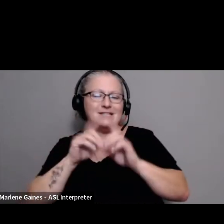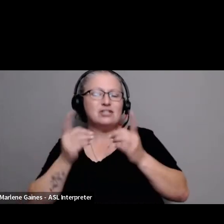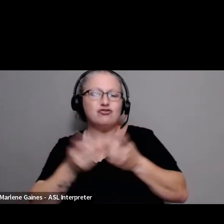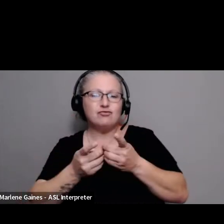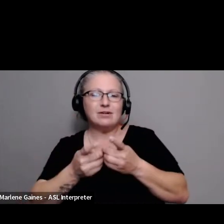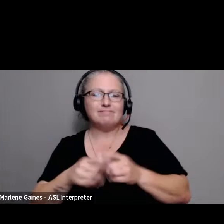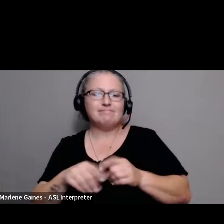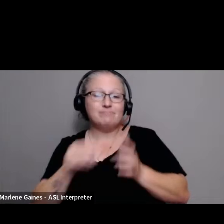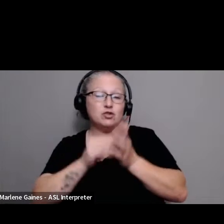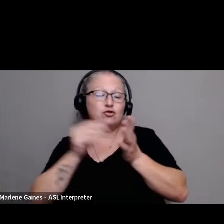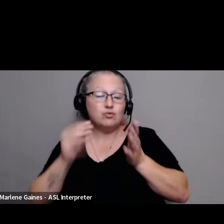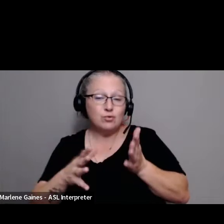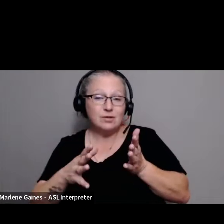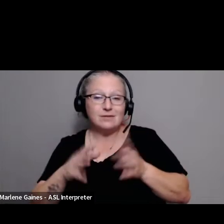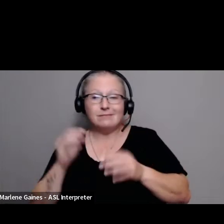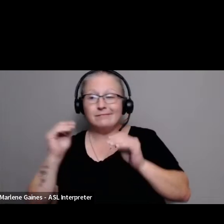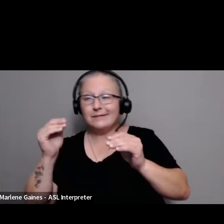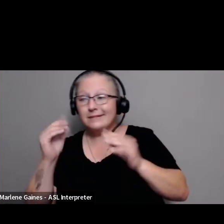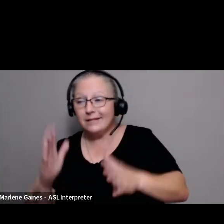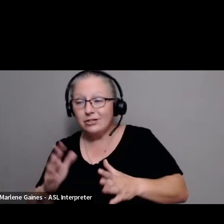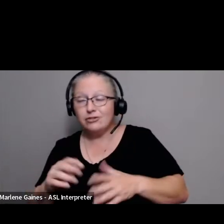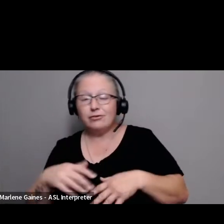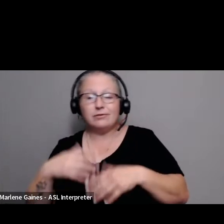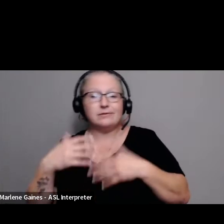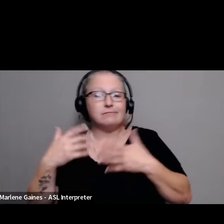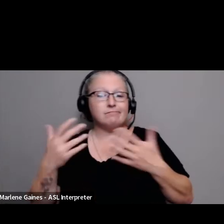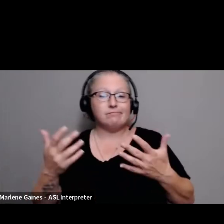the students, the teachers, the